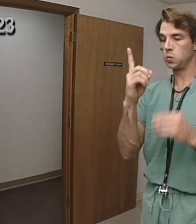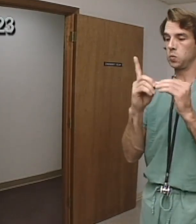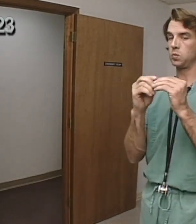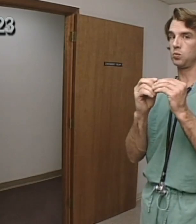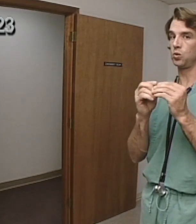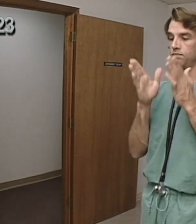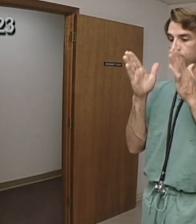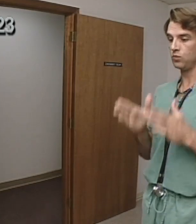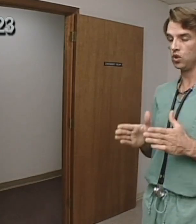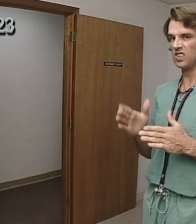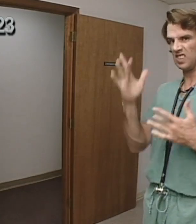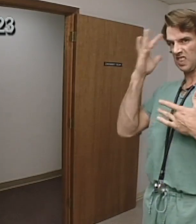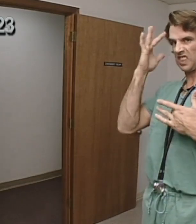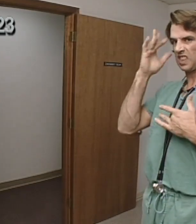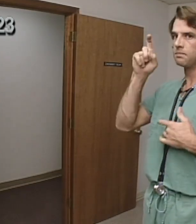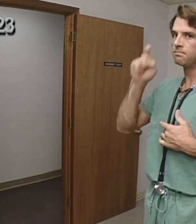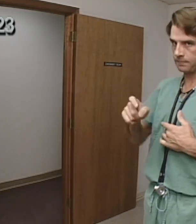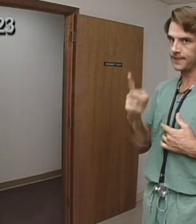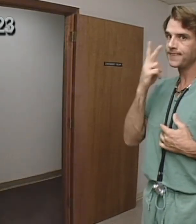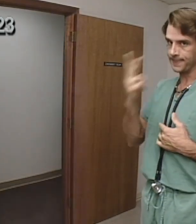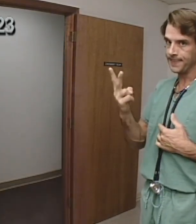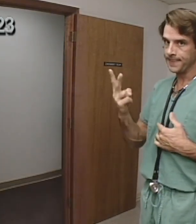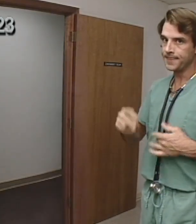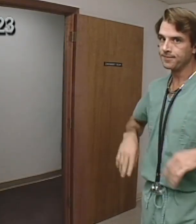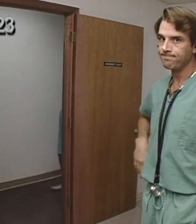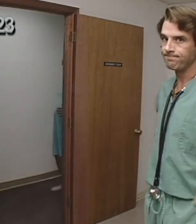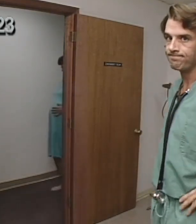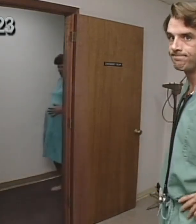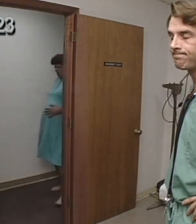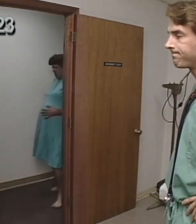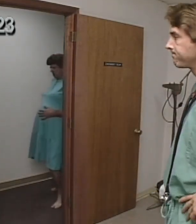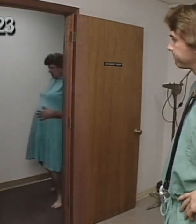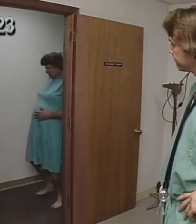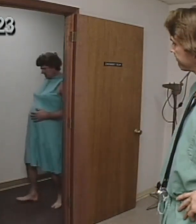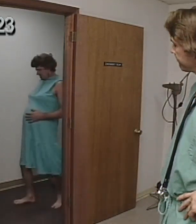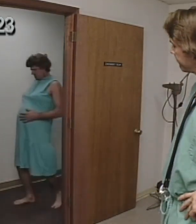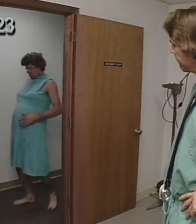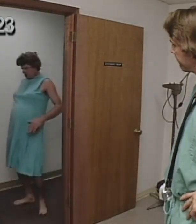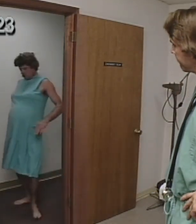I have one more patient I must see.